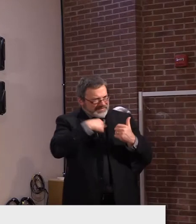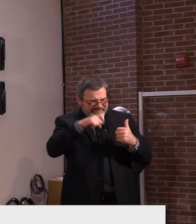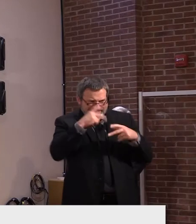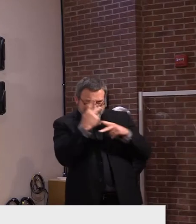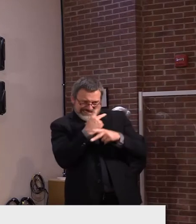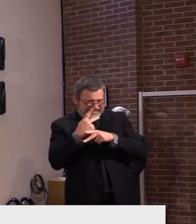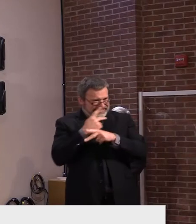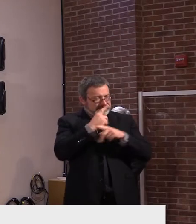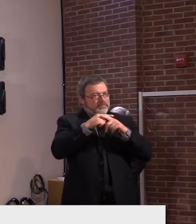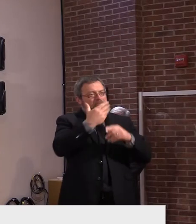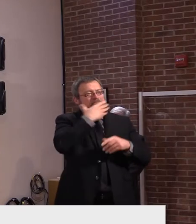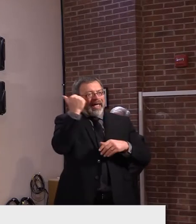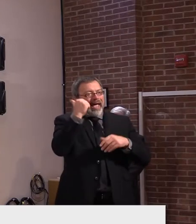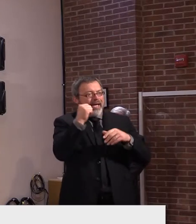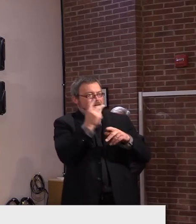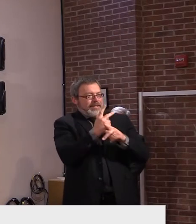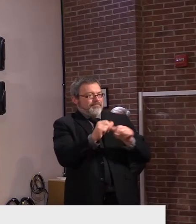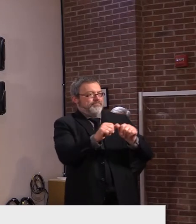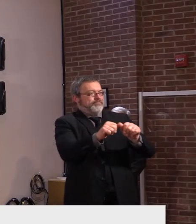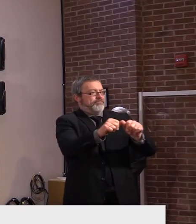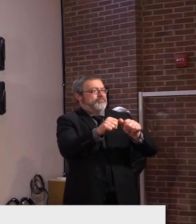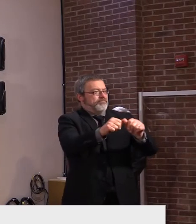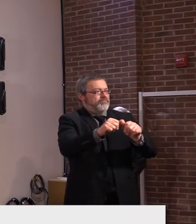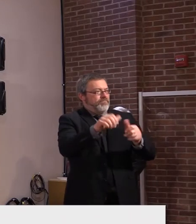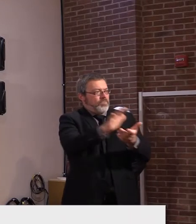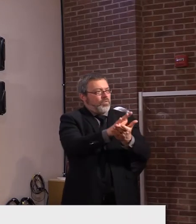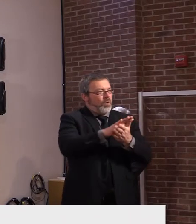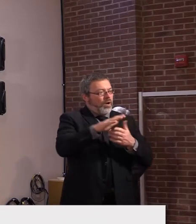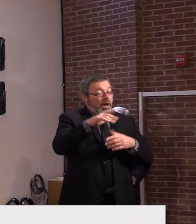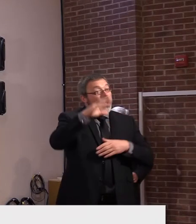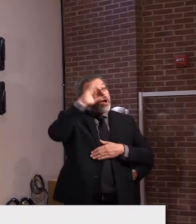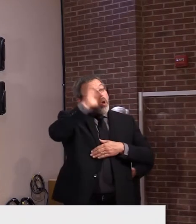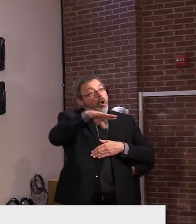look different from school to school. Like we saw last year,